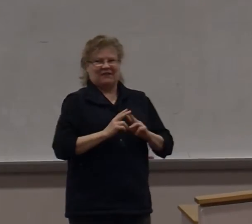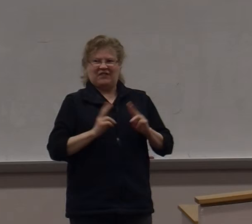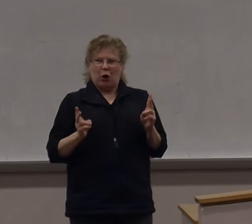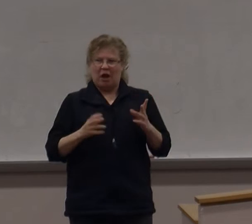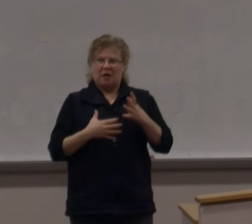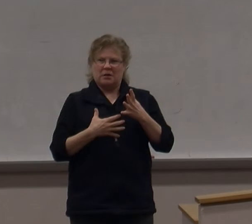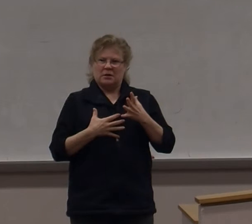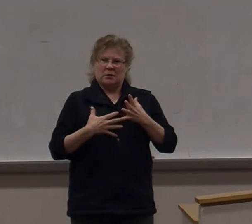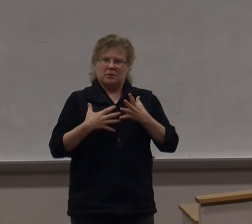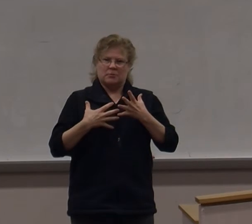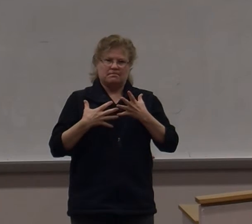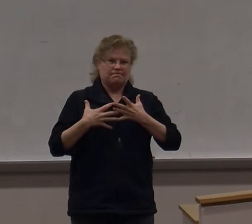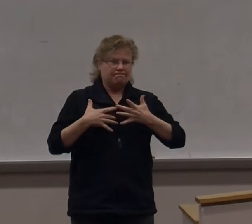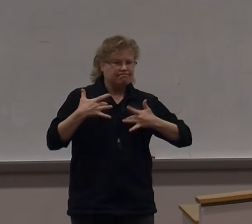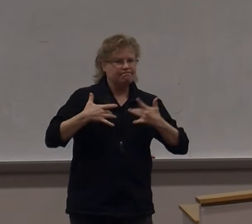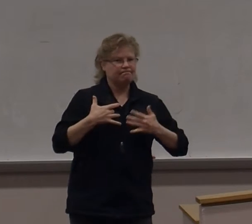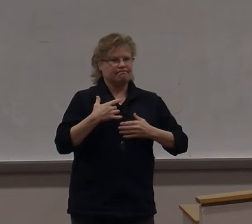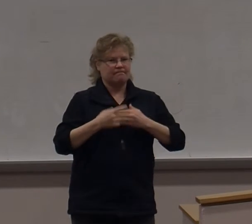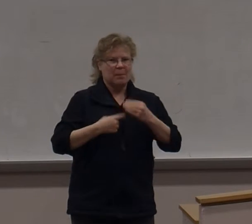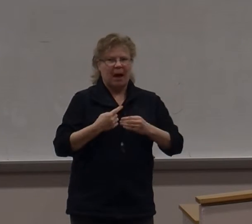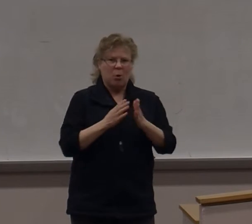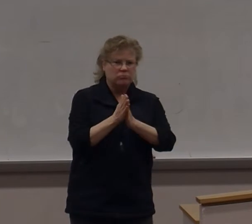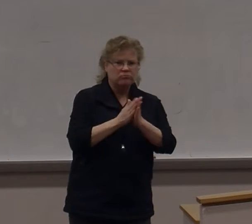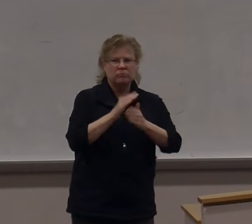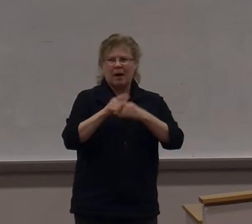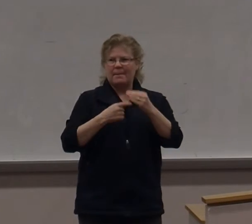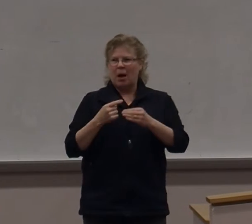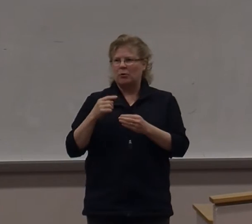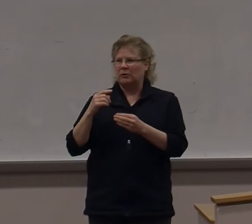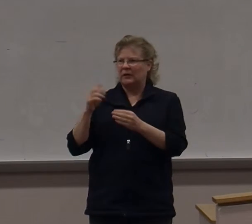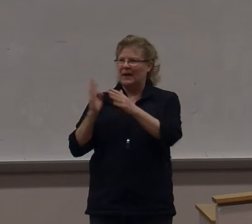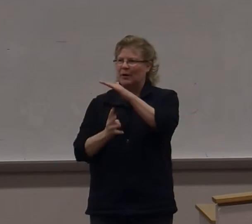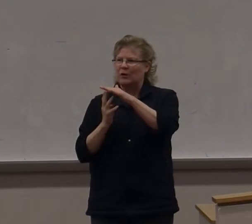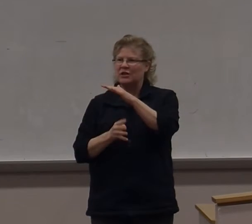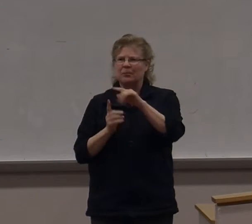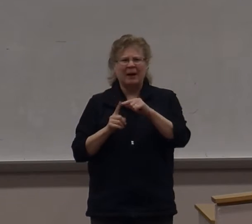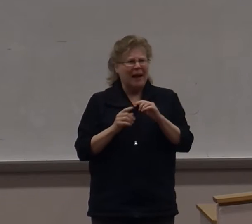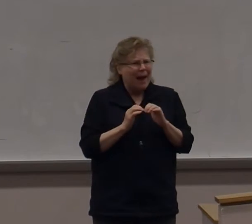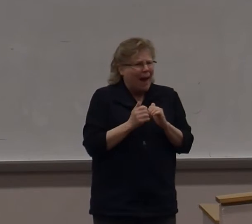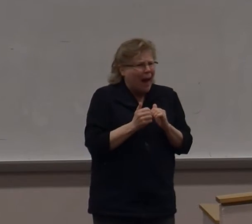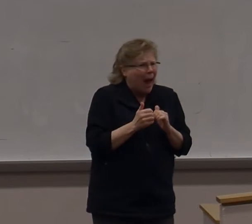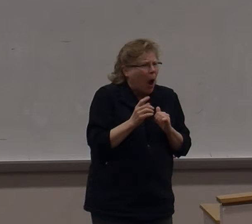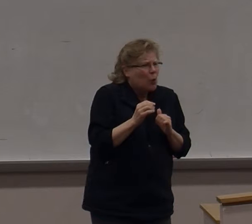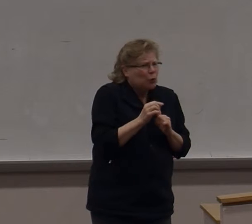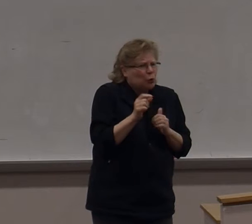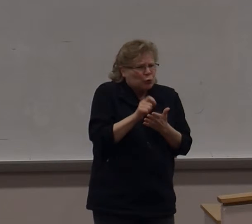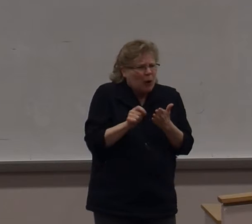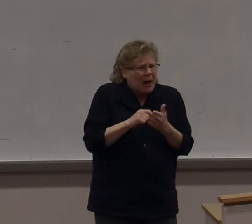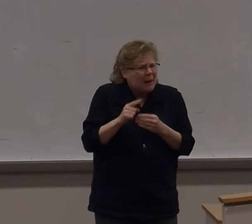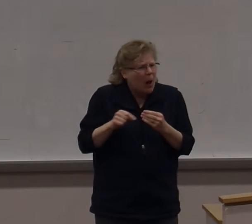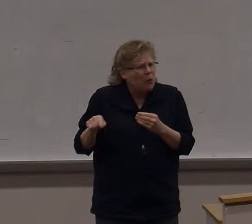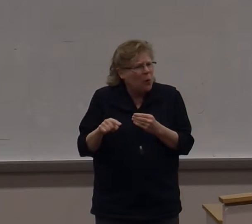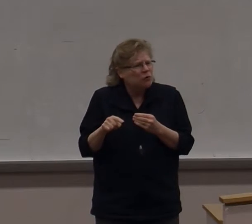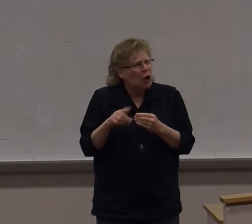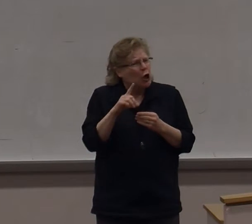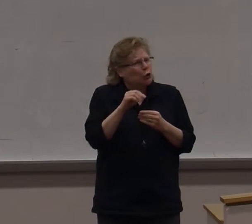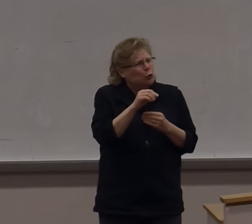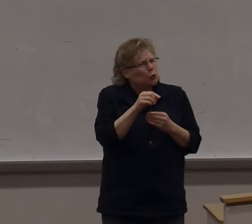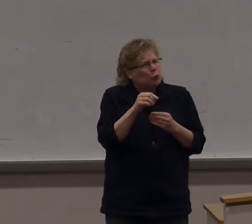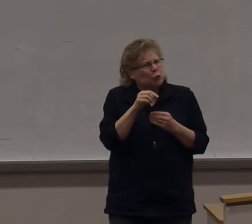immigration, how do you cover these stories? Like, do you struggle with wanting to do more for these people, and how do you deal with that?